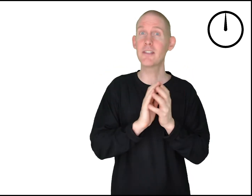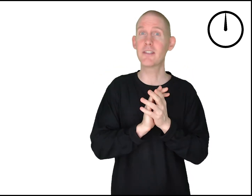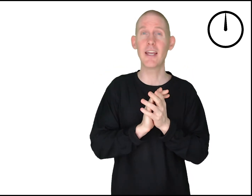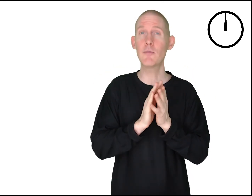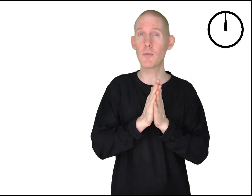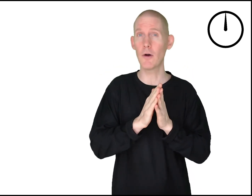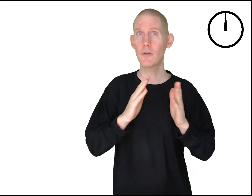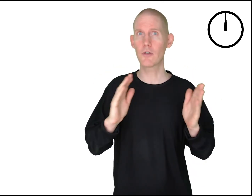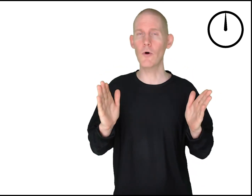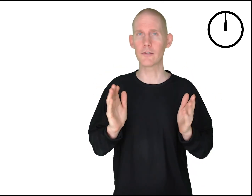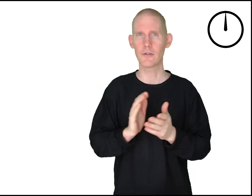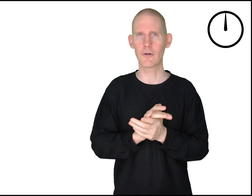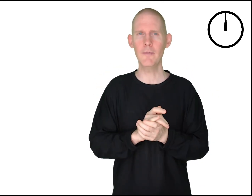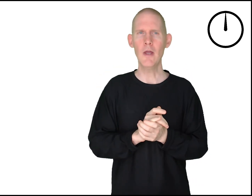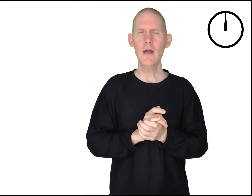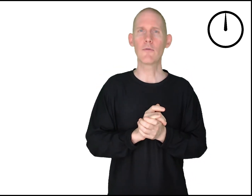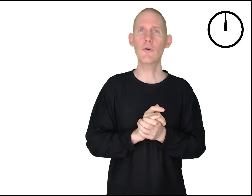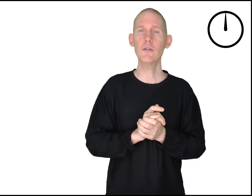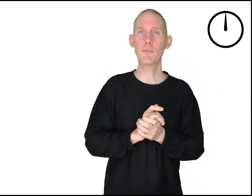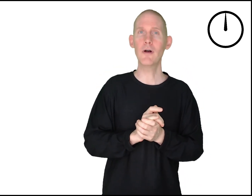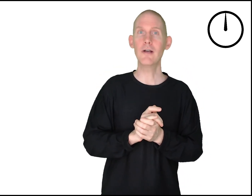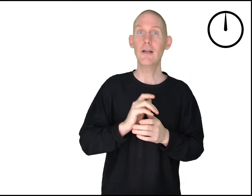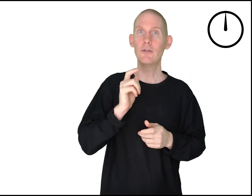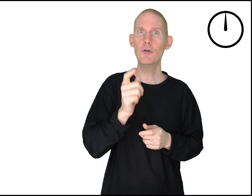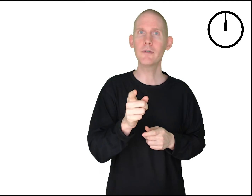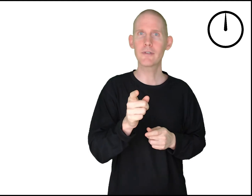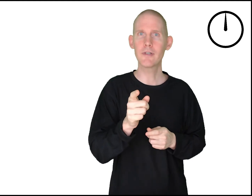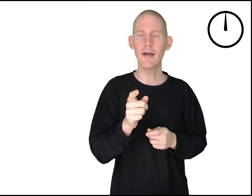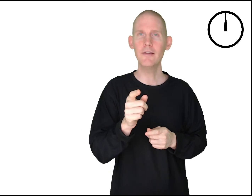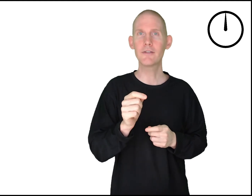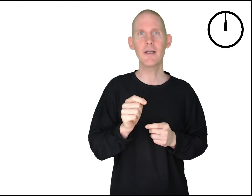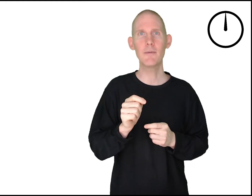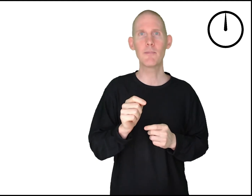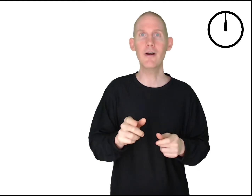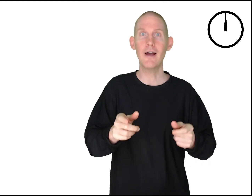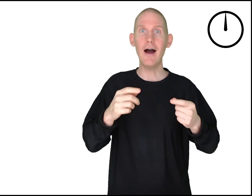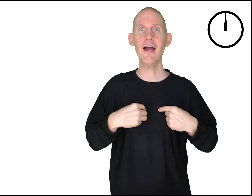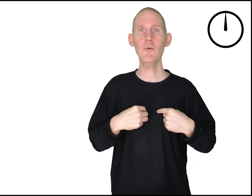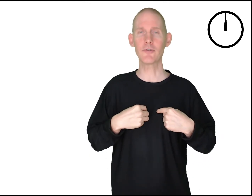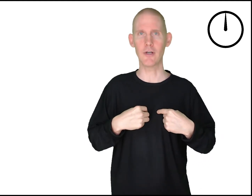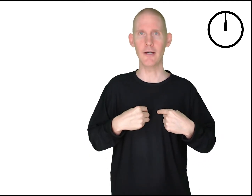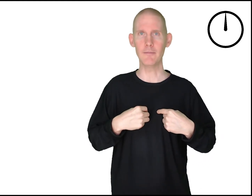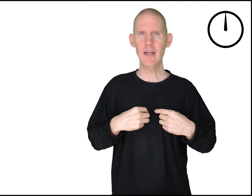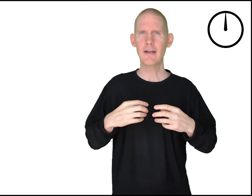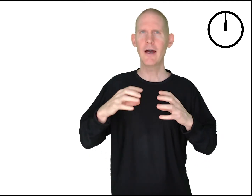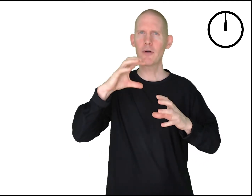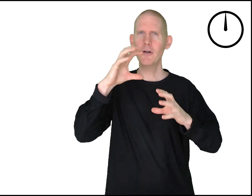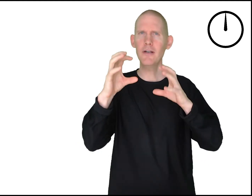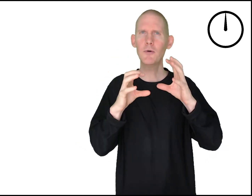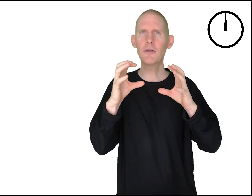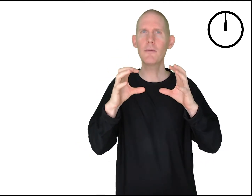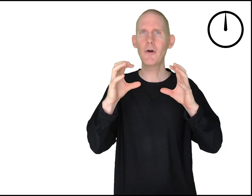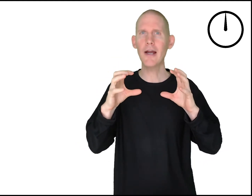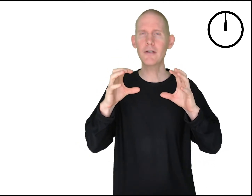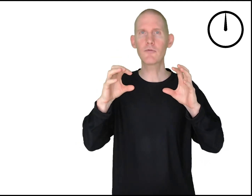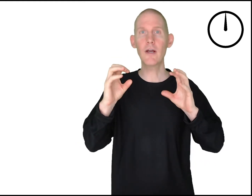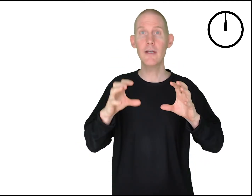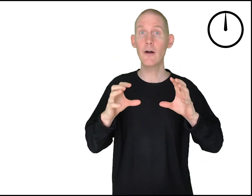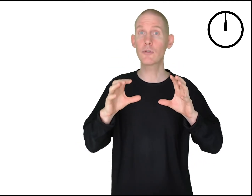same throughout the course, okay? The first part, you will sign. The second part, I will sign. Now, we're going to do a little practice right now so that